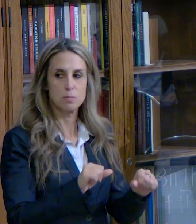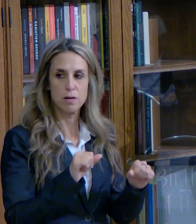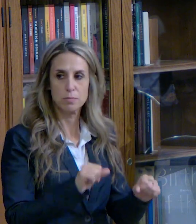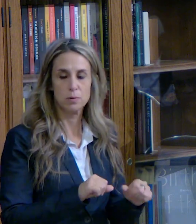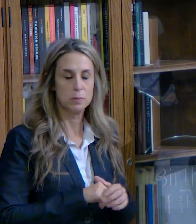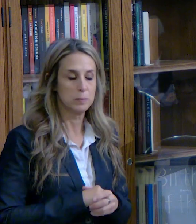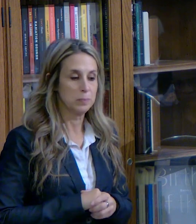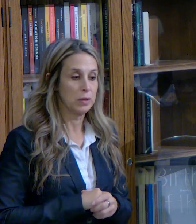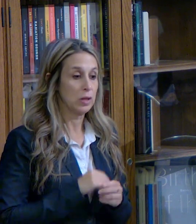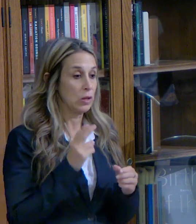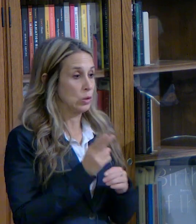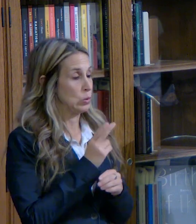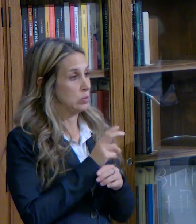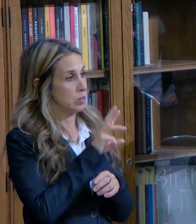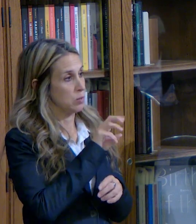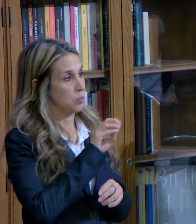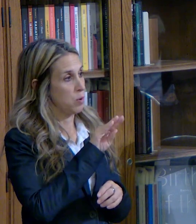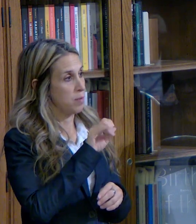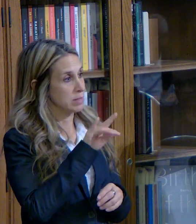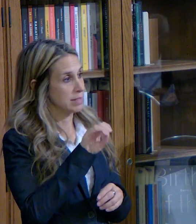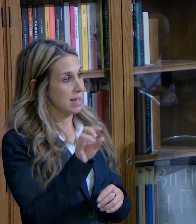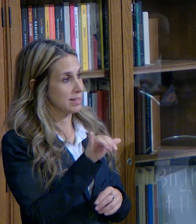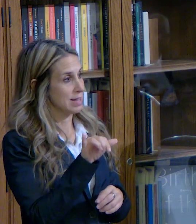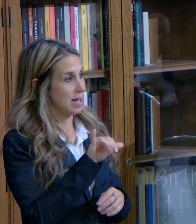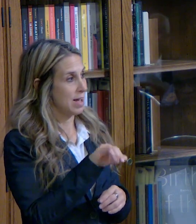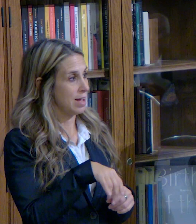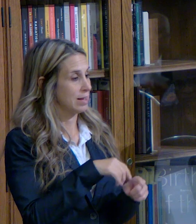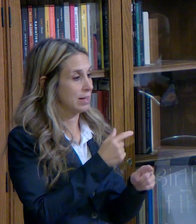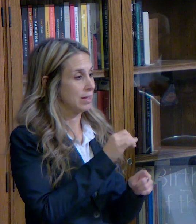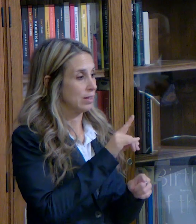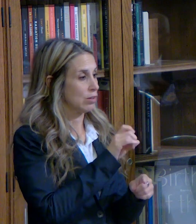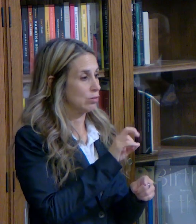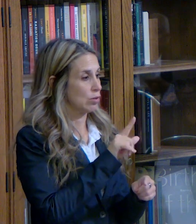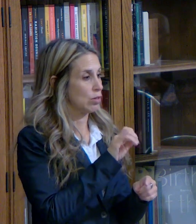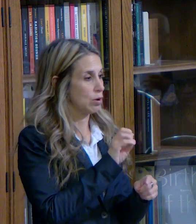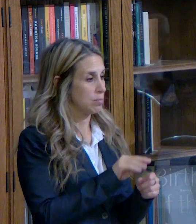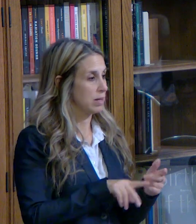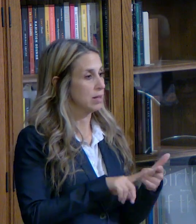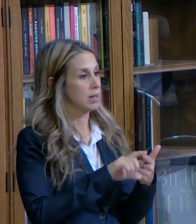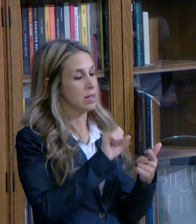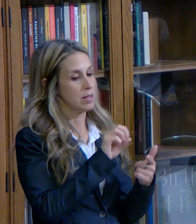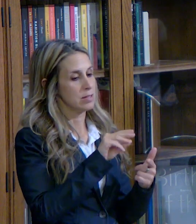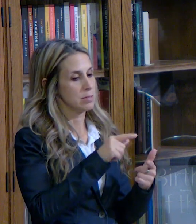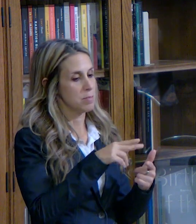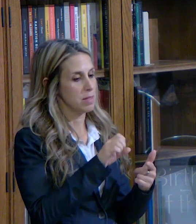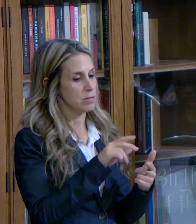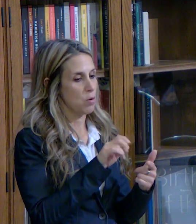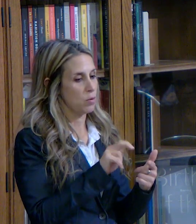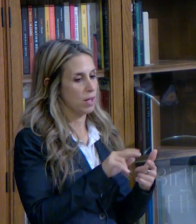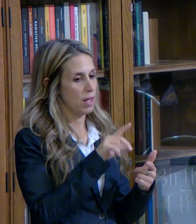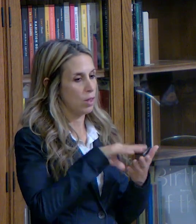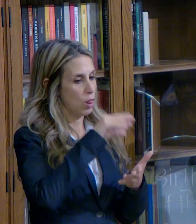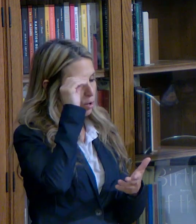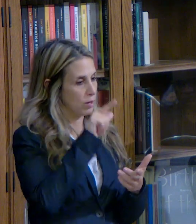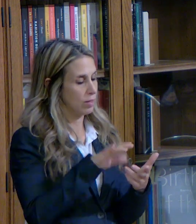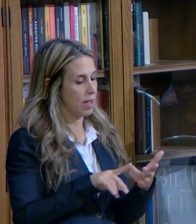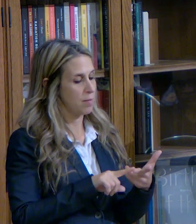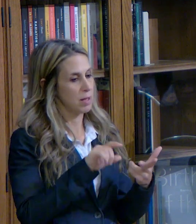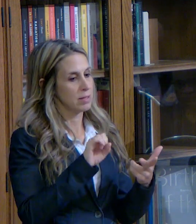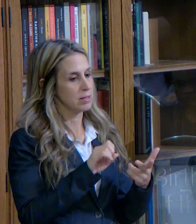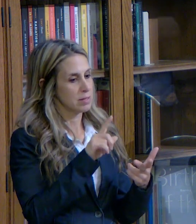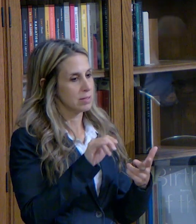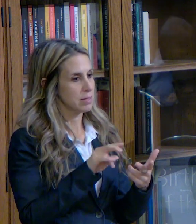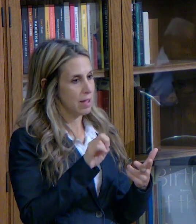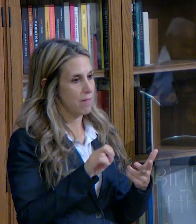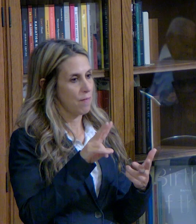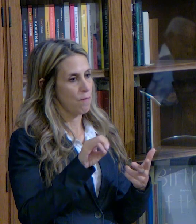possible using websites such as Gilder lman Smithsonian learning lab slave voyages